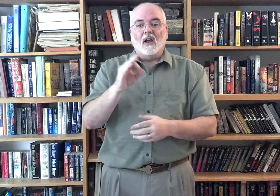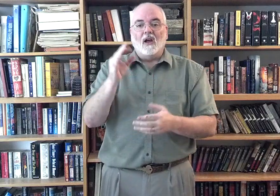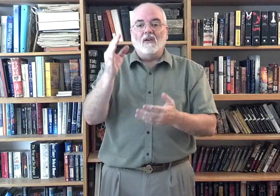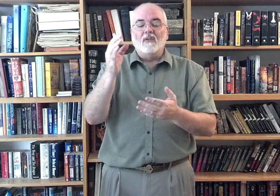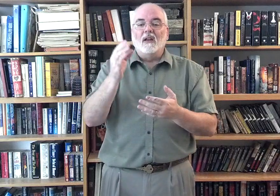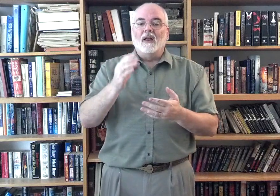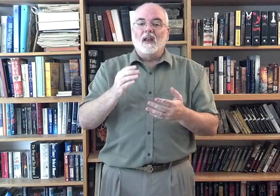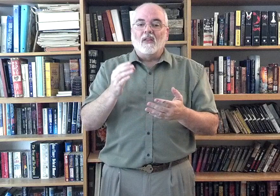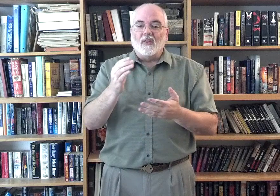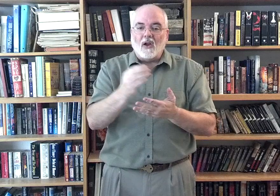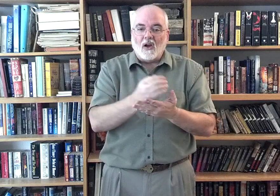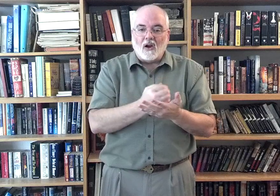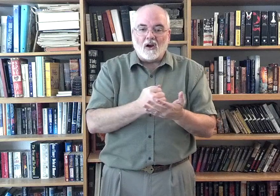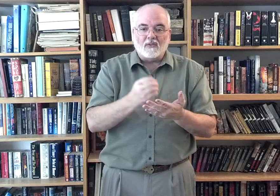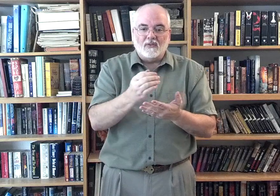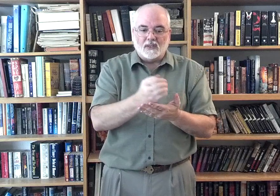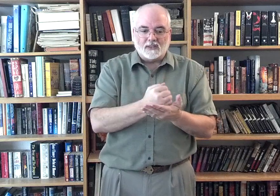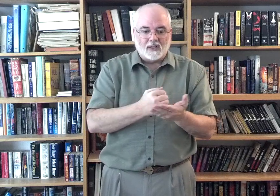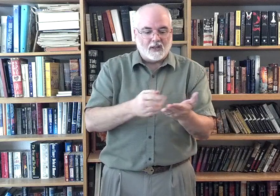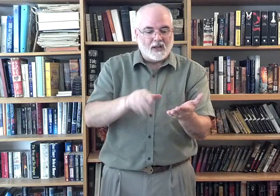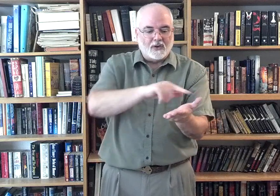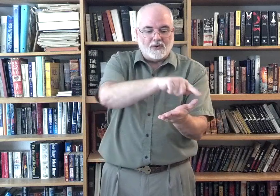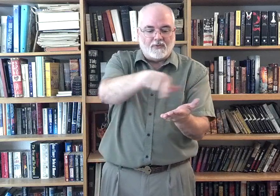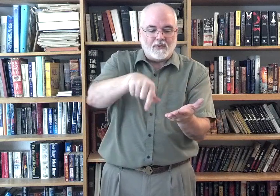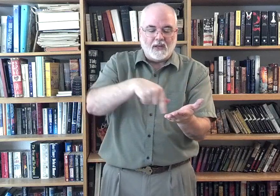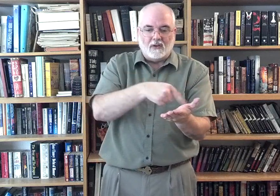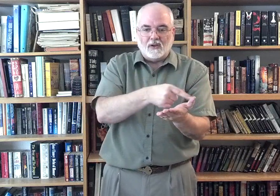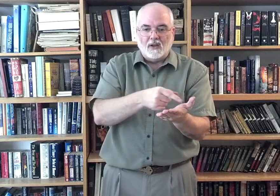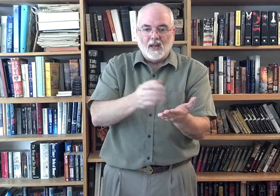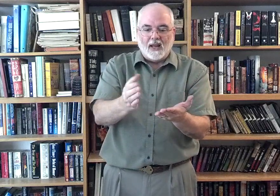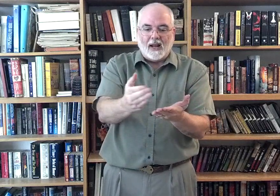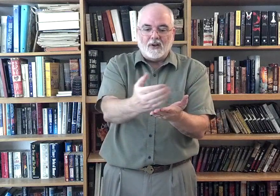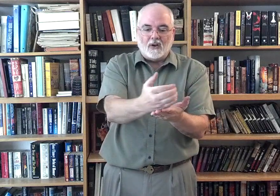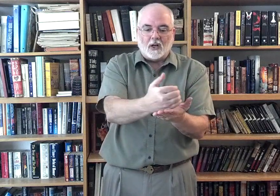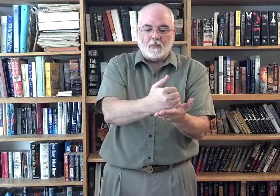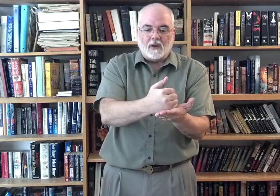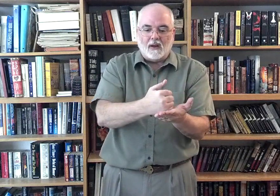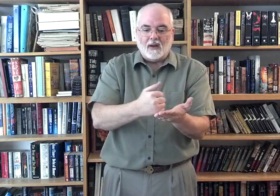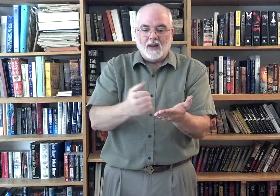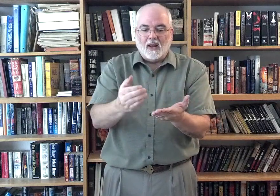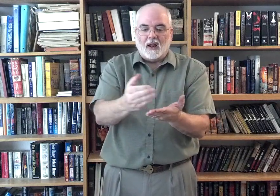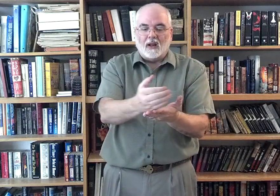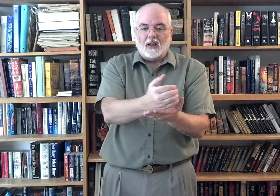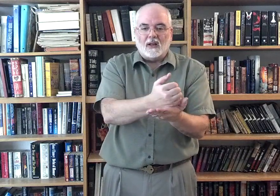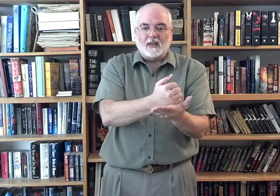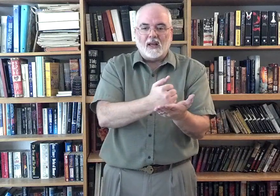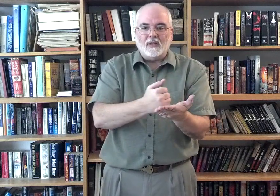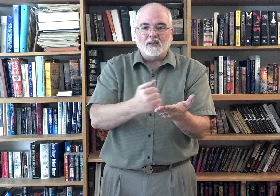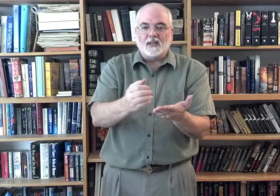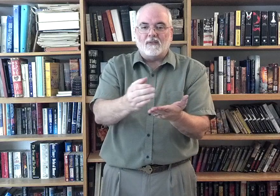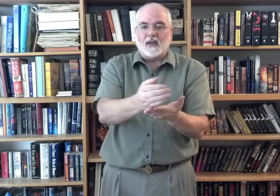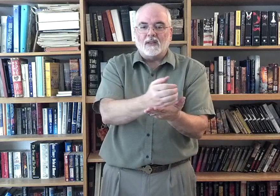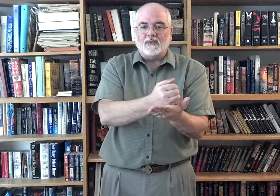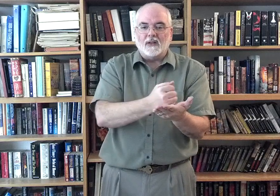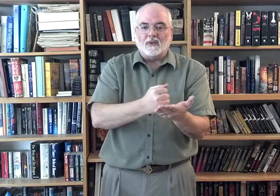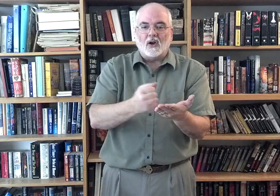of the harvest. Here's your field, and you're going to be taking the stuff out of the field.